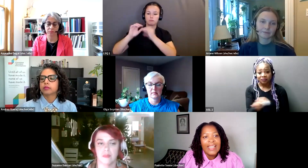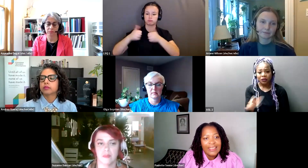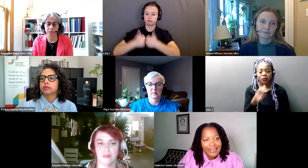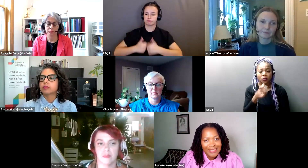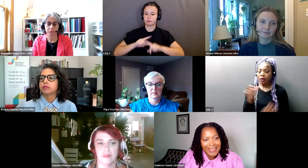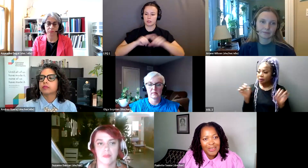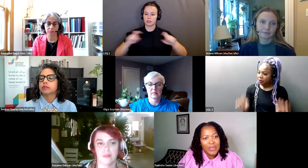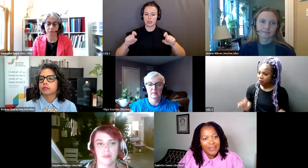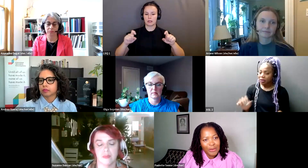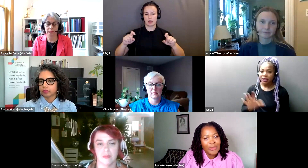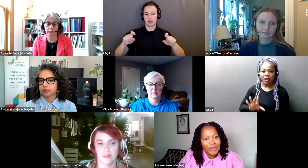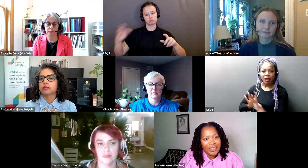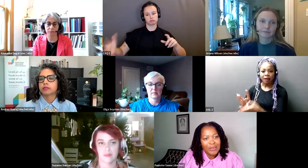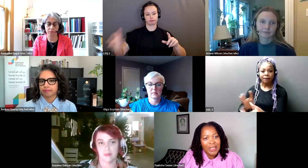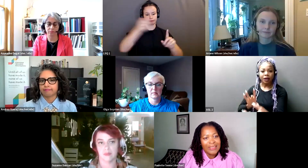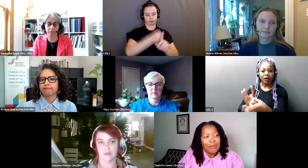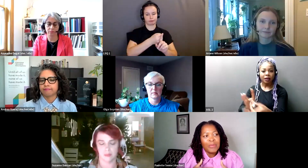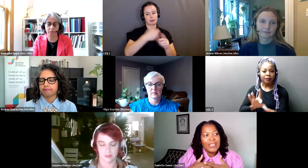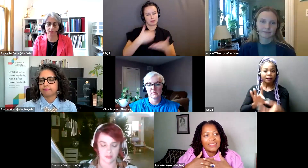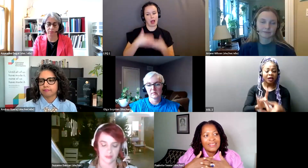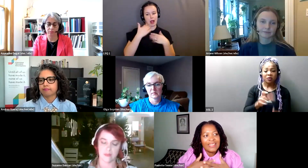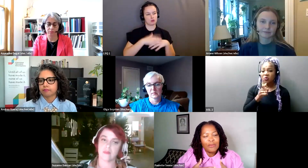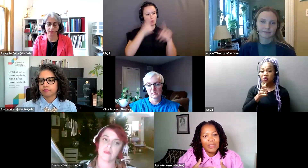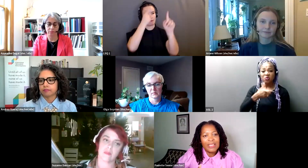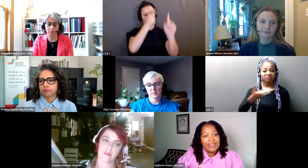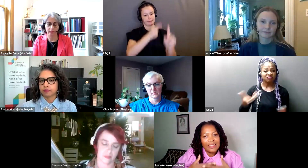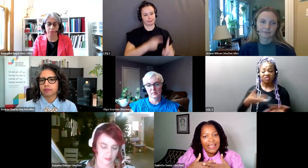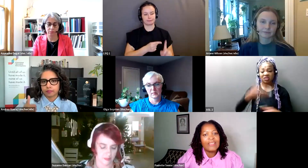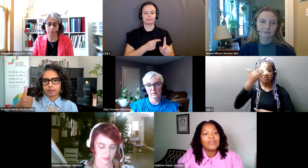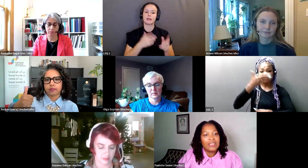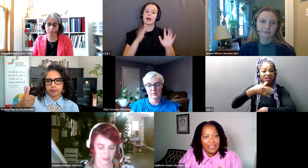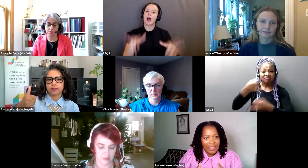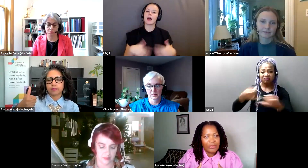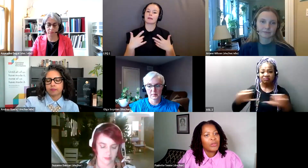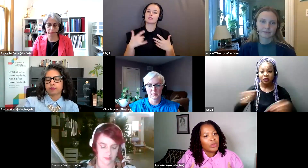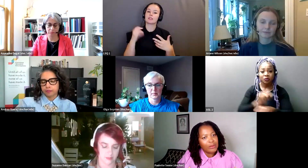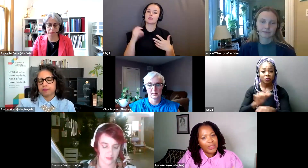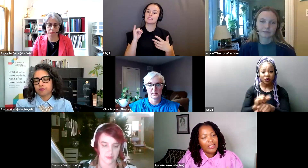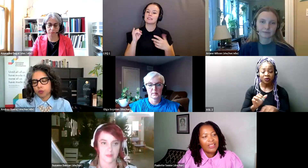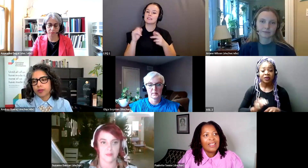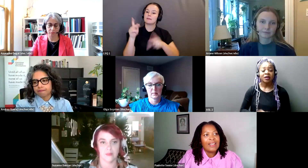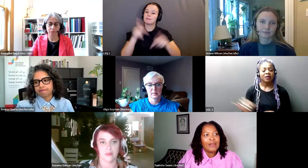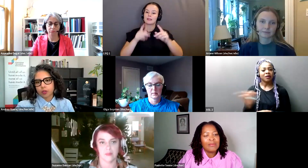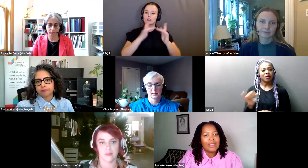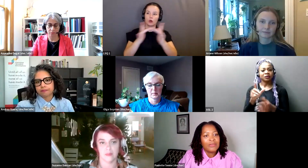to connect with those folks on the ground and be a safe place and haven for folks to